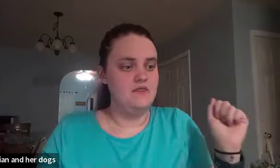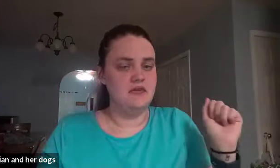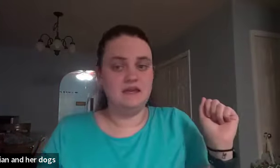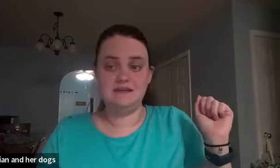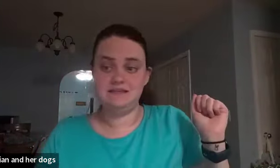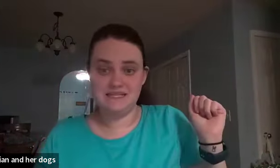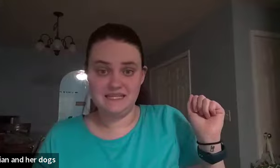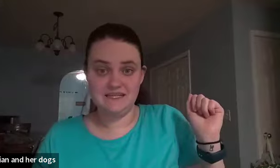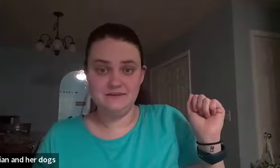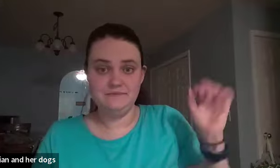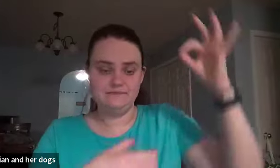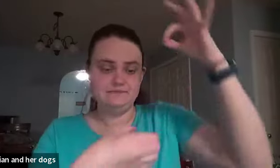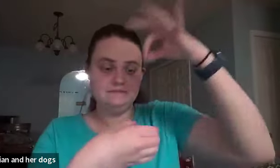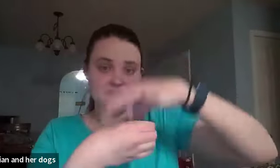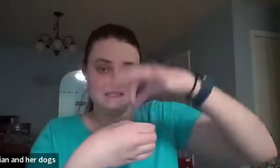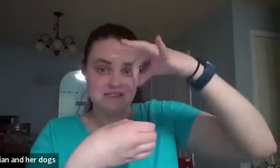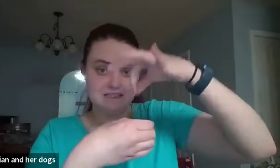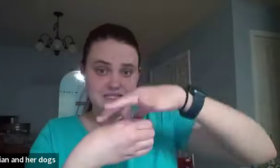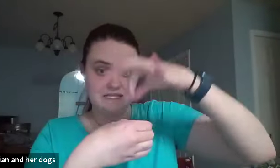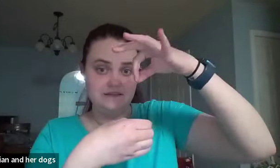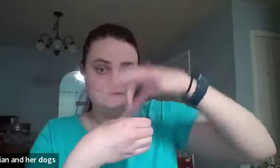And then tea, tea.